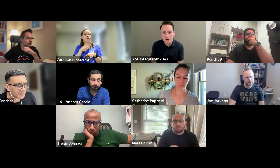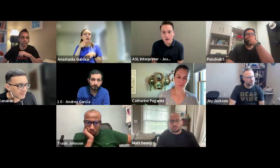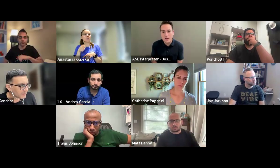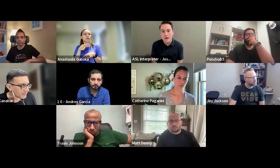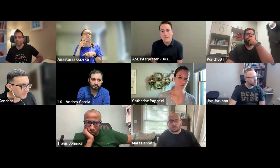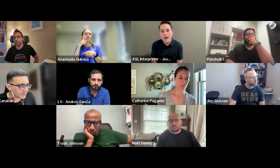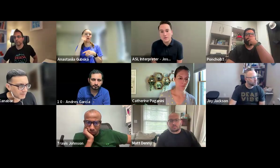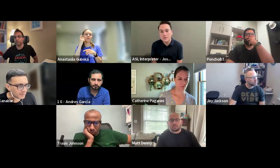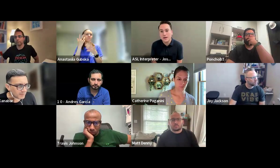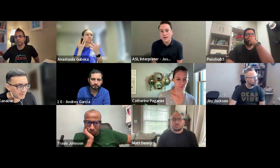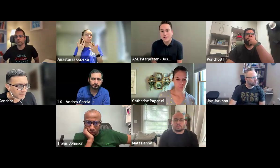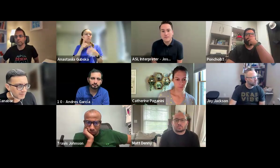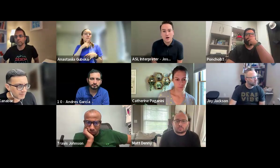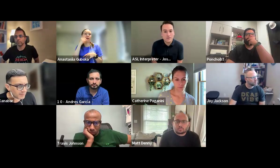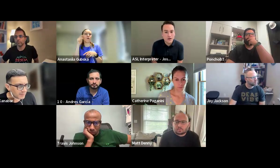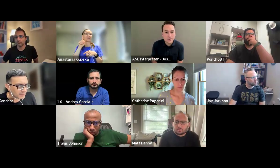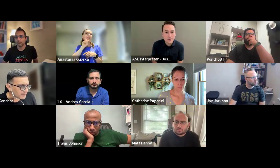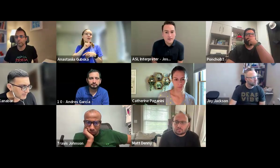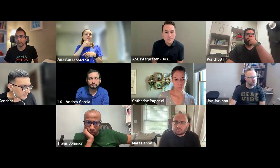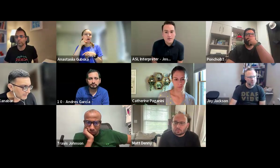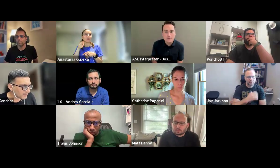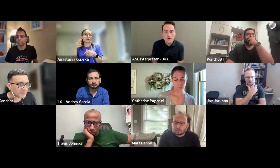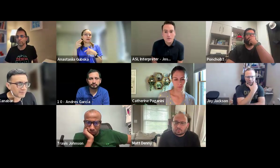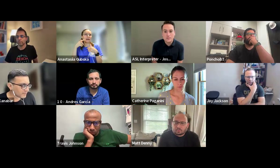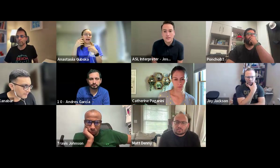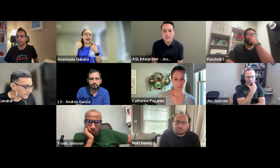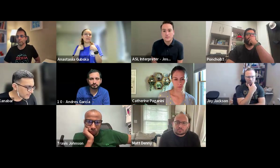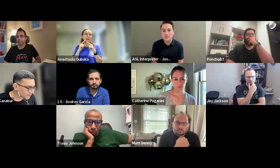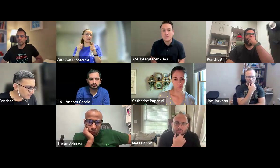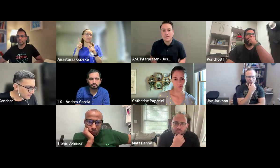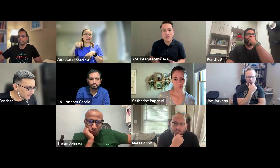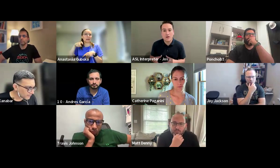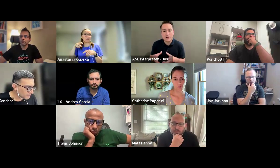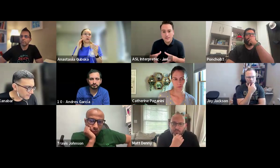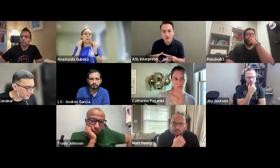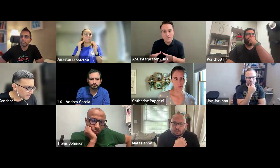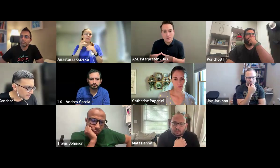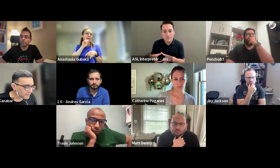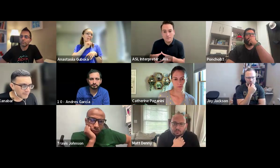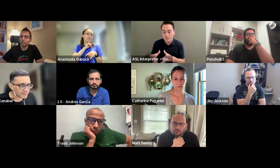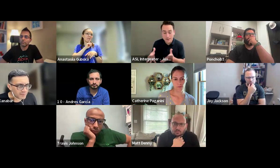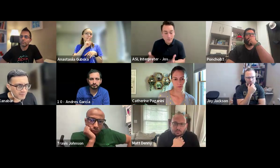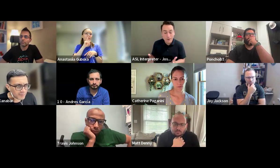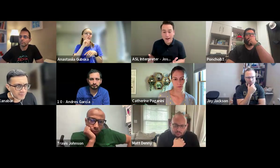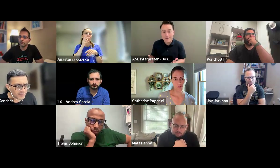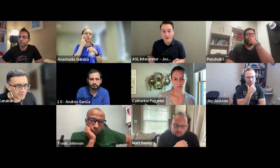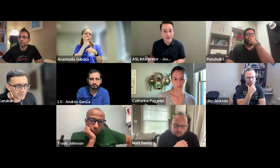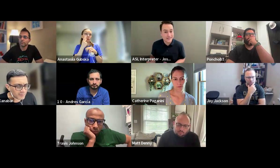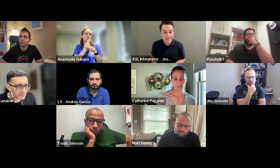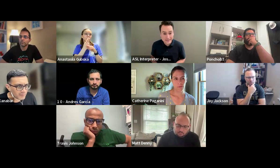there about deaf and hard of hearing folks, because some deaf and hard of hearing people have various